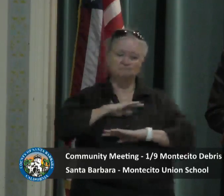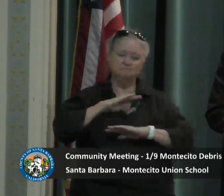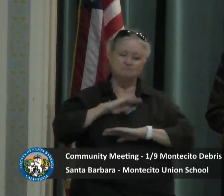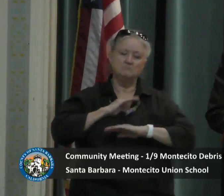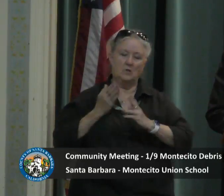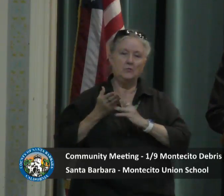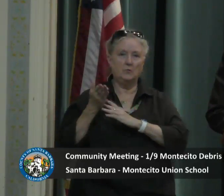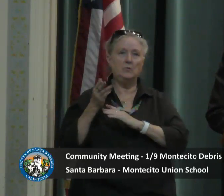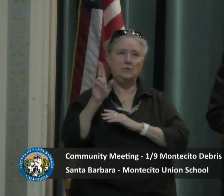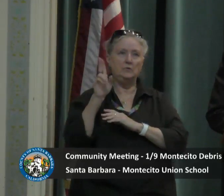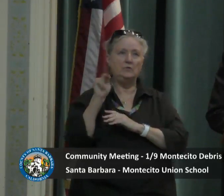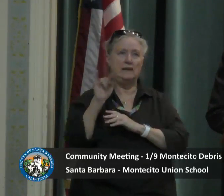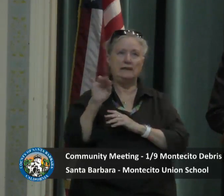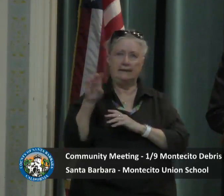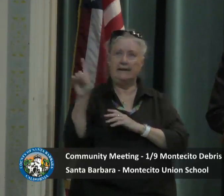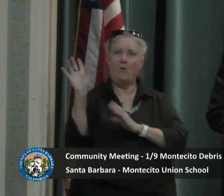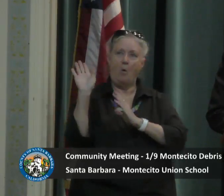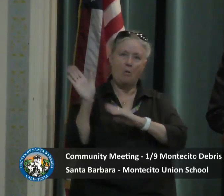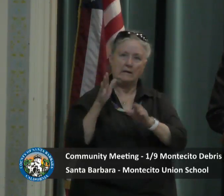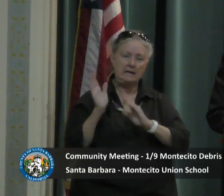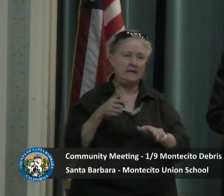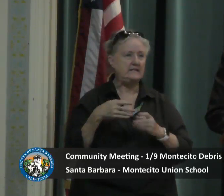united.